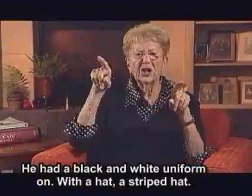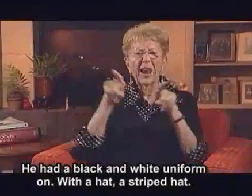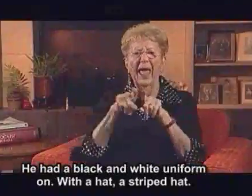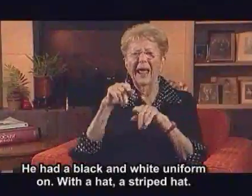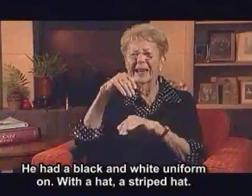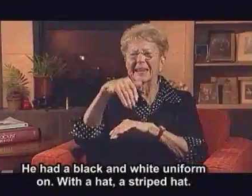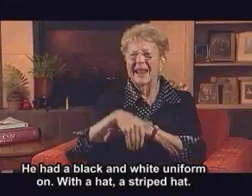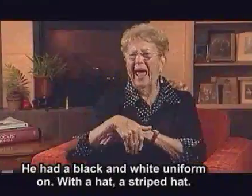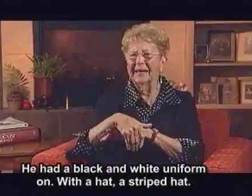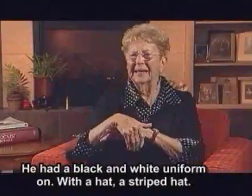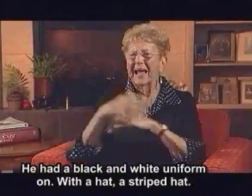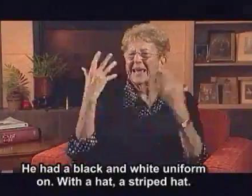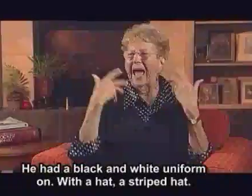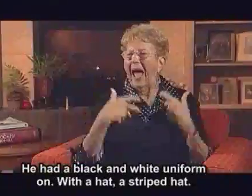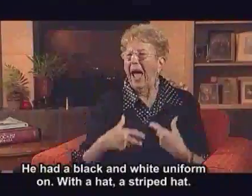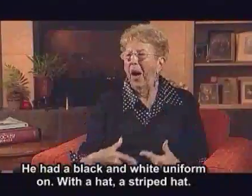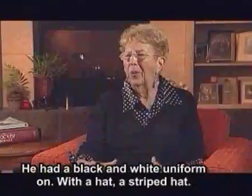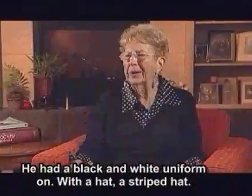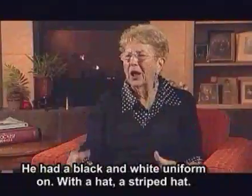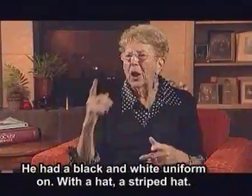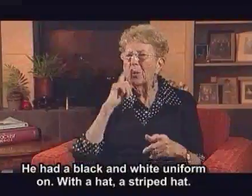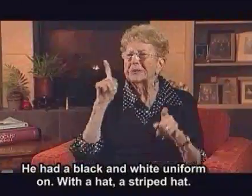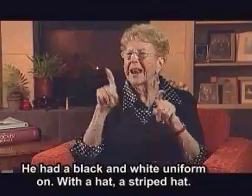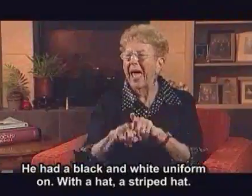He had a black and white uniform on